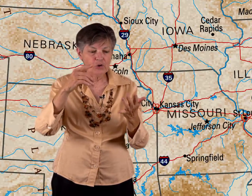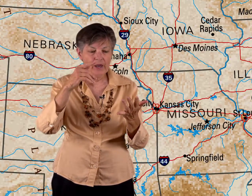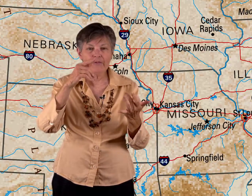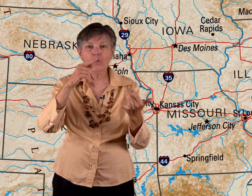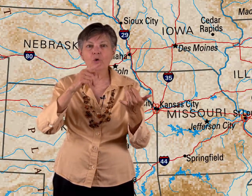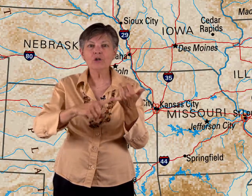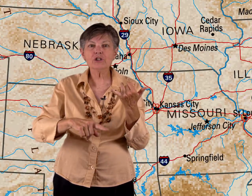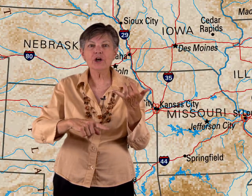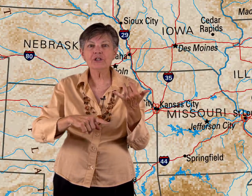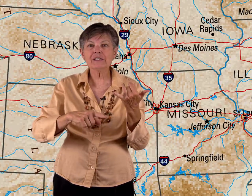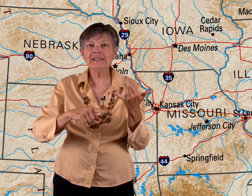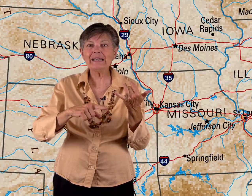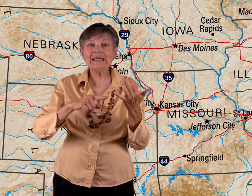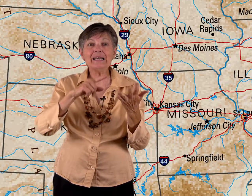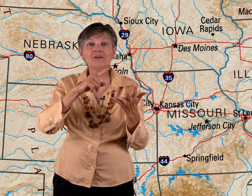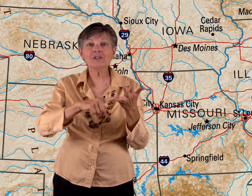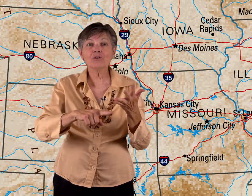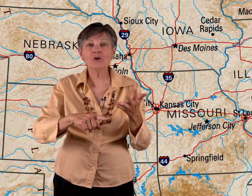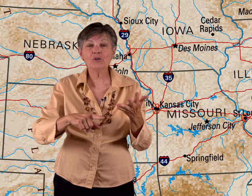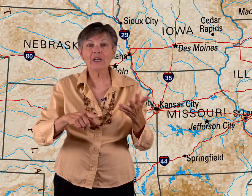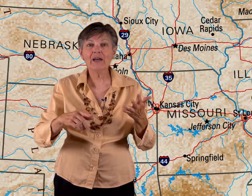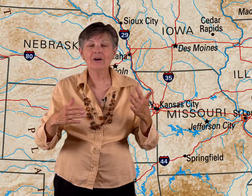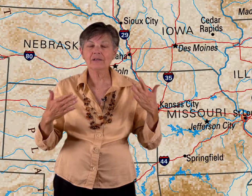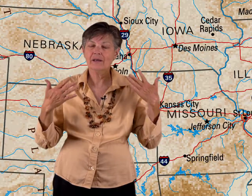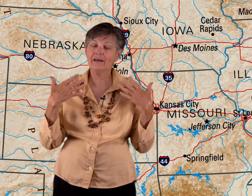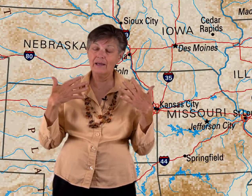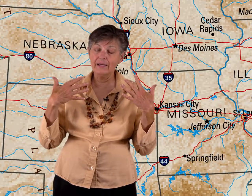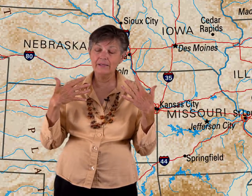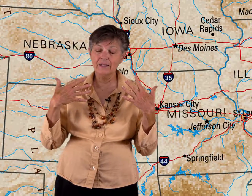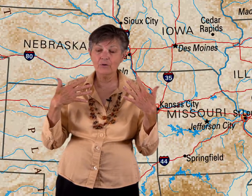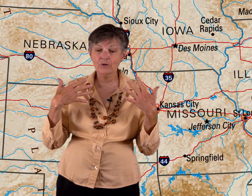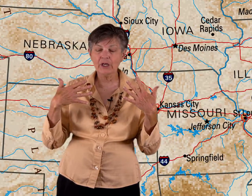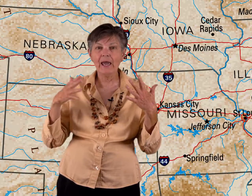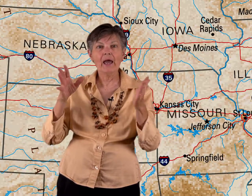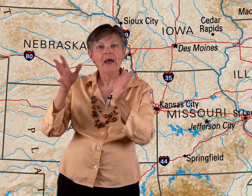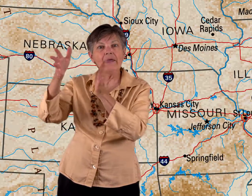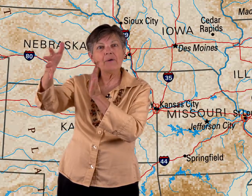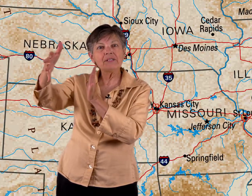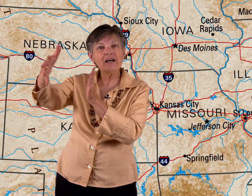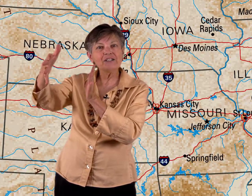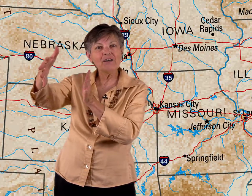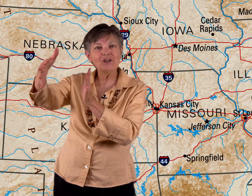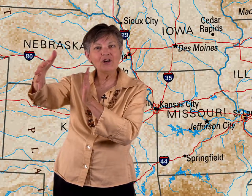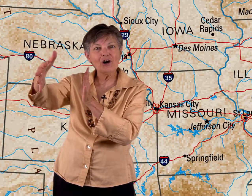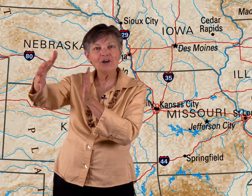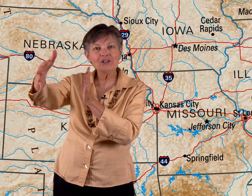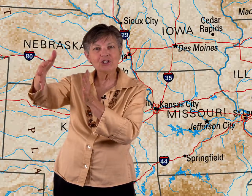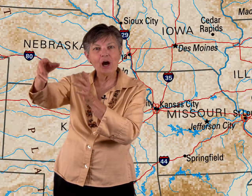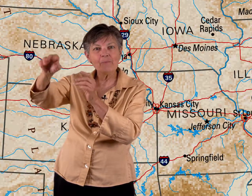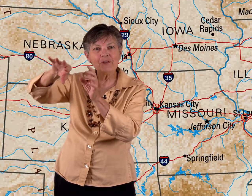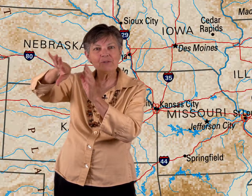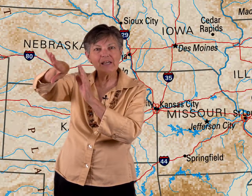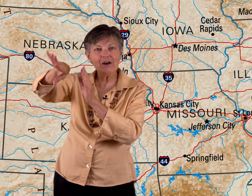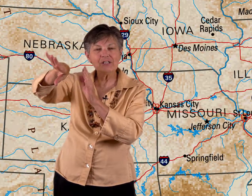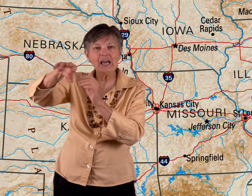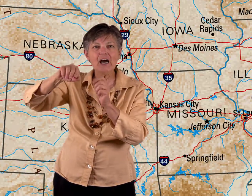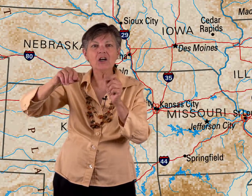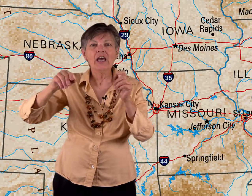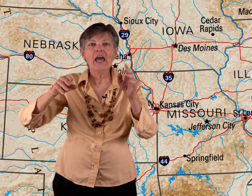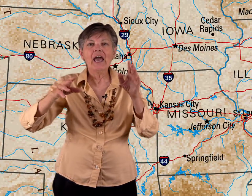you had the world's largest knitting needles and crochet hooks, and I like to knit and crochet. That was outside the yarn shop that was downtown, and